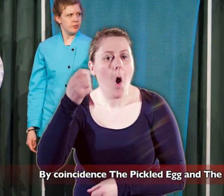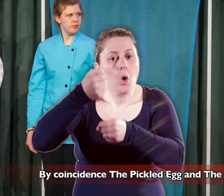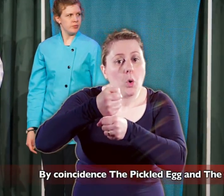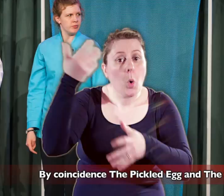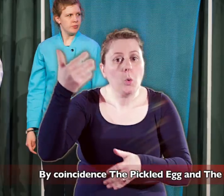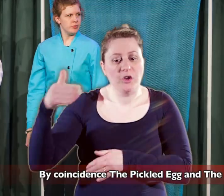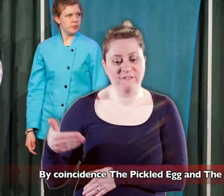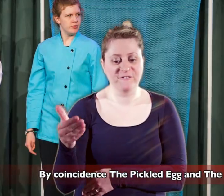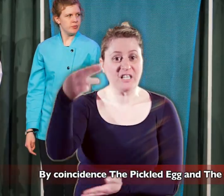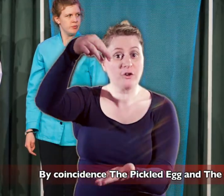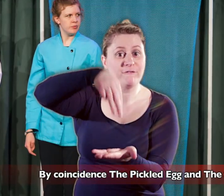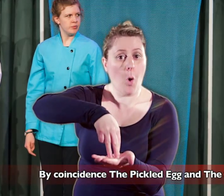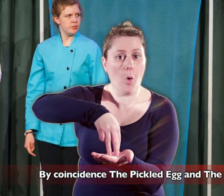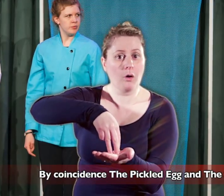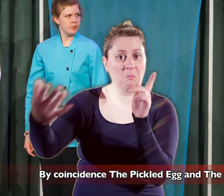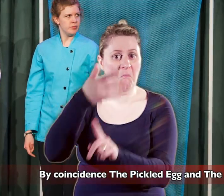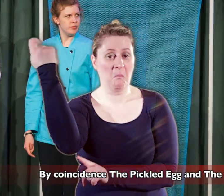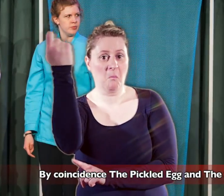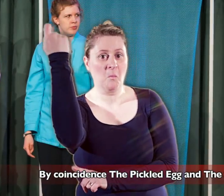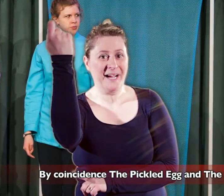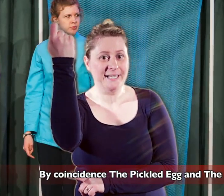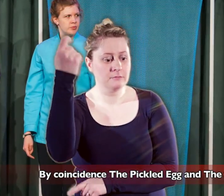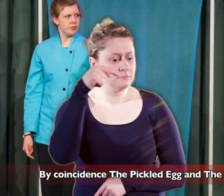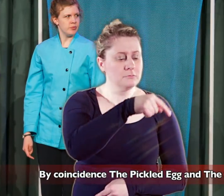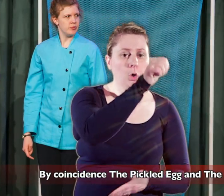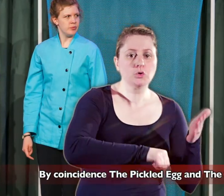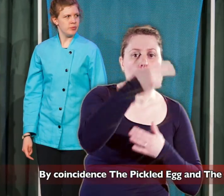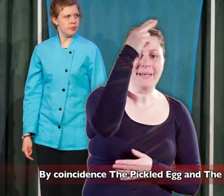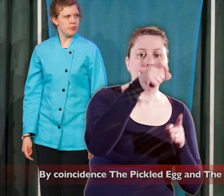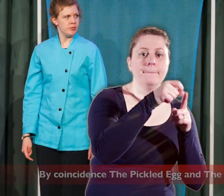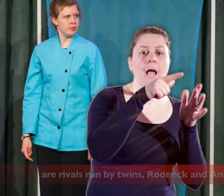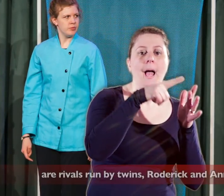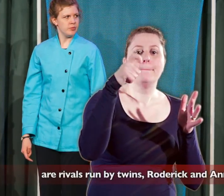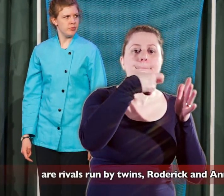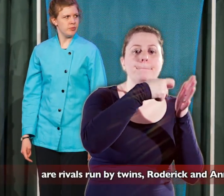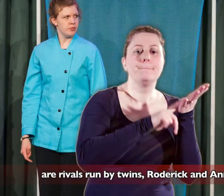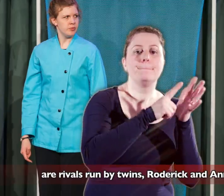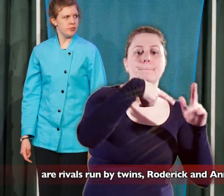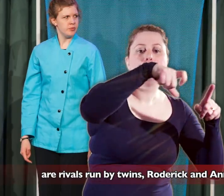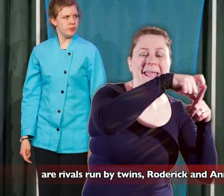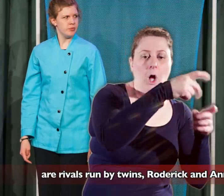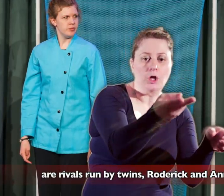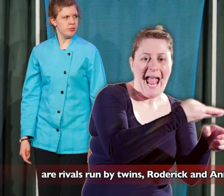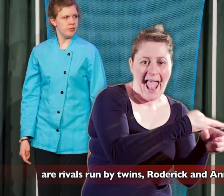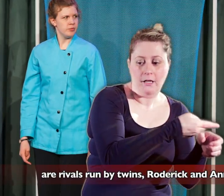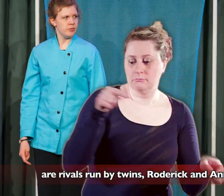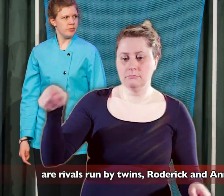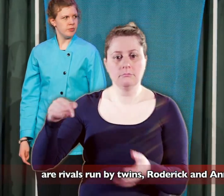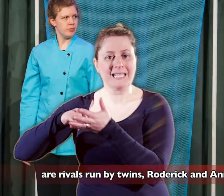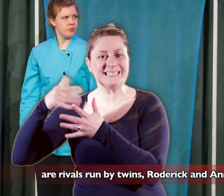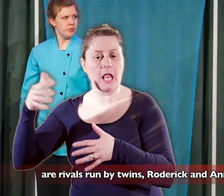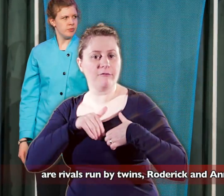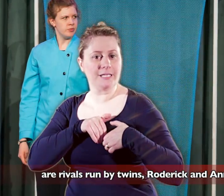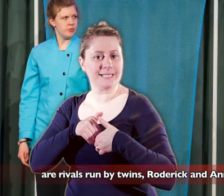By coincidence, the pickled egg and the silver darling are rival establishments, run